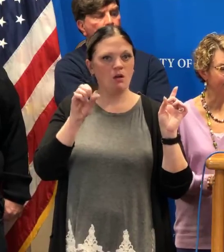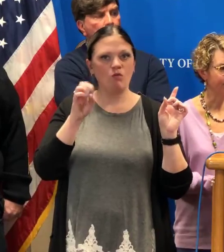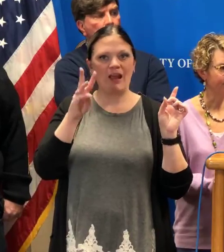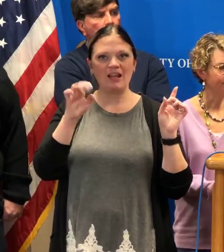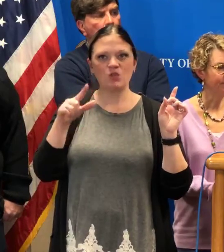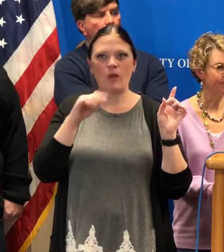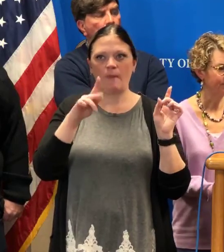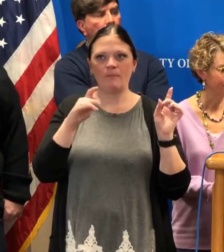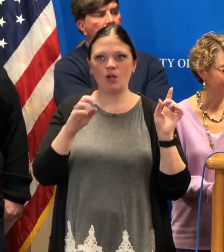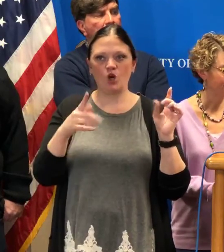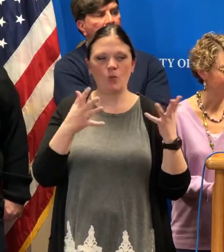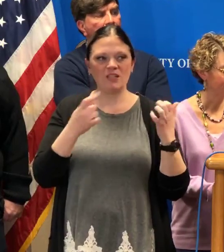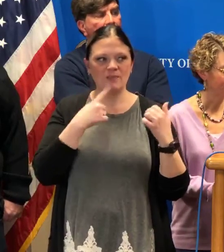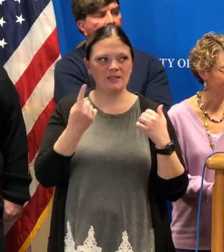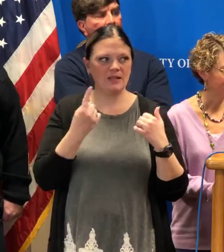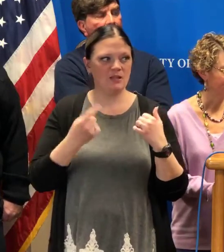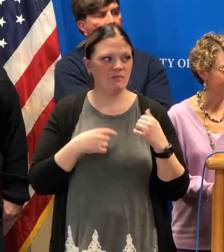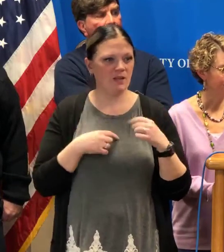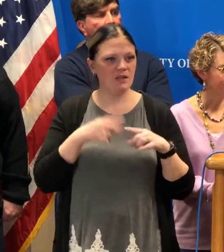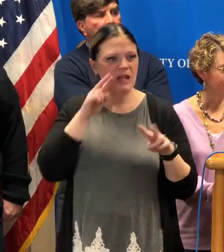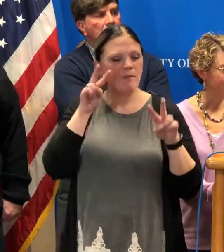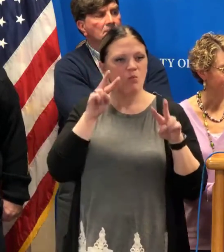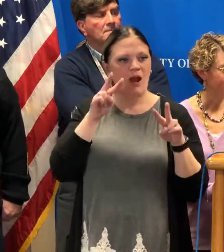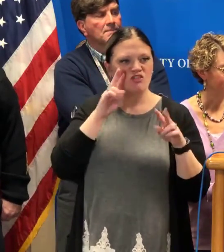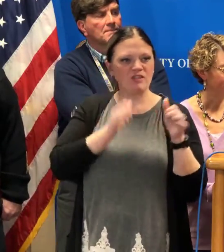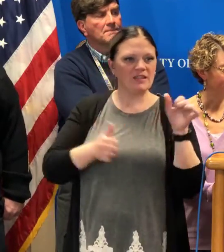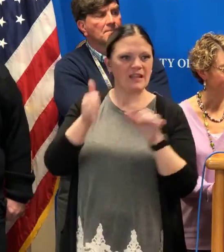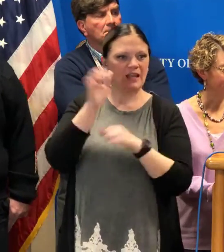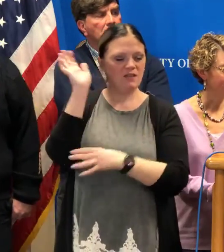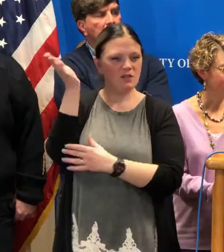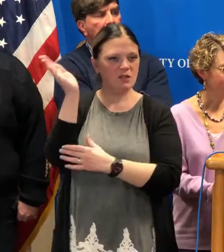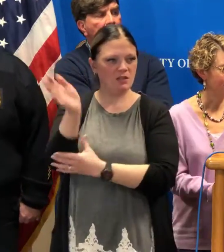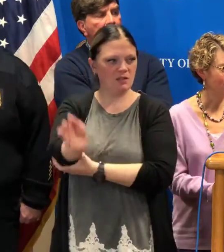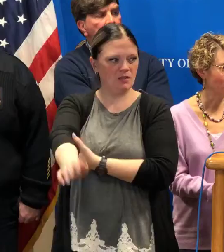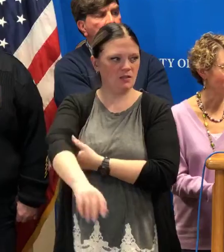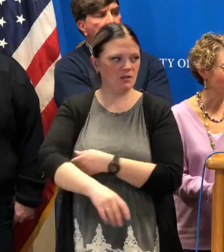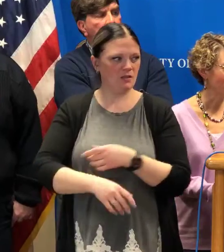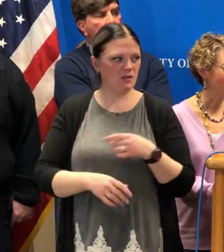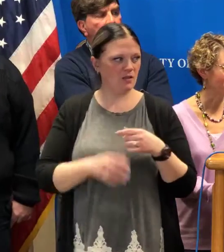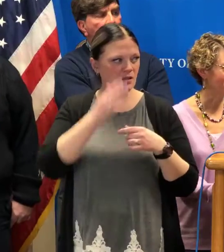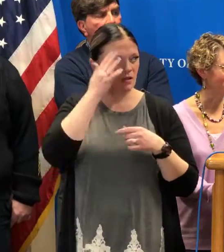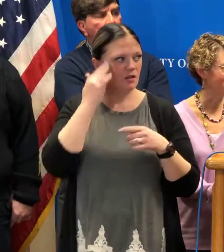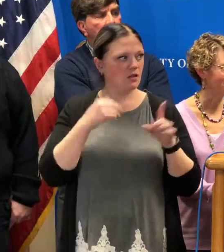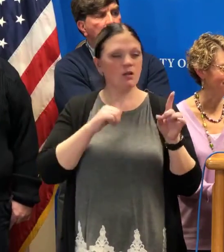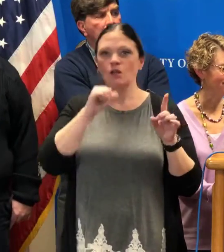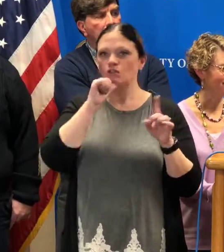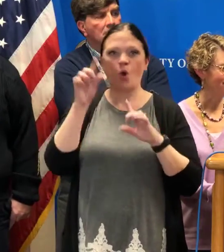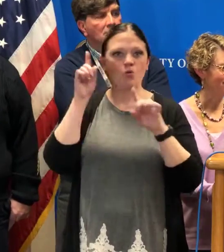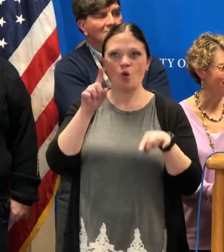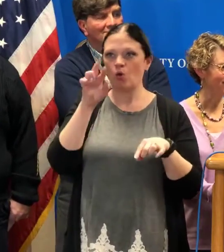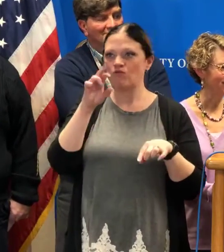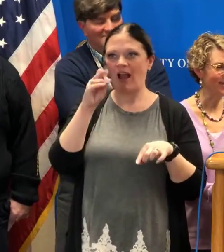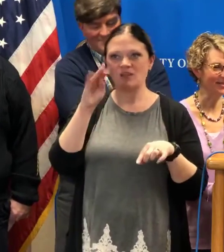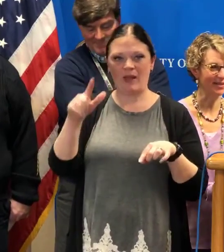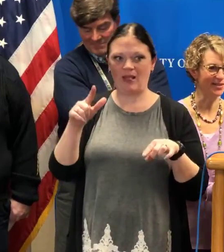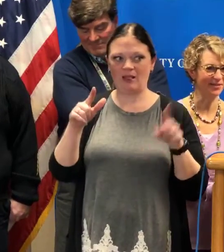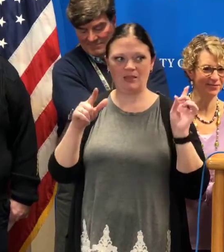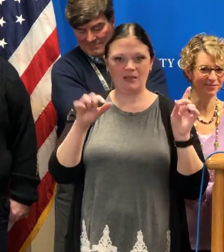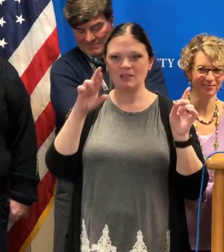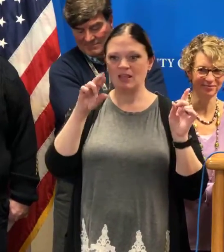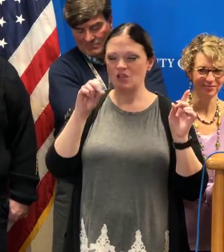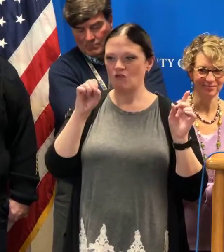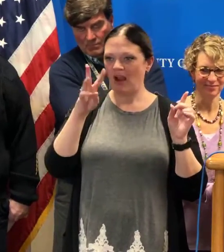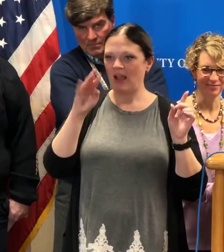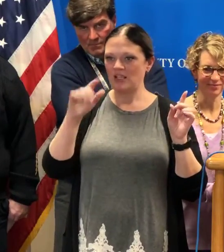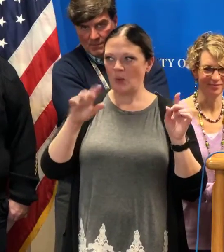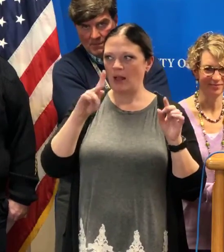something. Oh, Roswell Park wants me to say something. Watching the executive's briefing. Just don't go to Roswell. Don't go to Roswell, as I said. Roswell Park is not